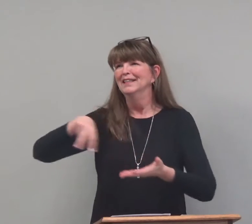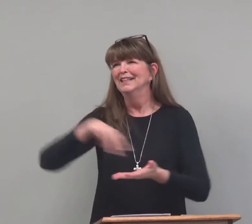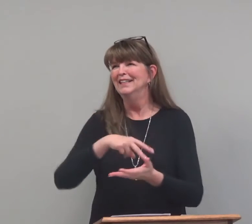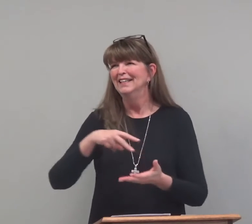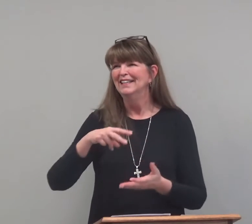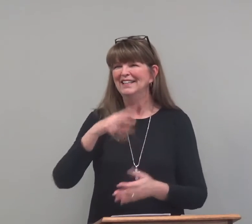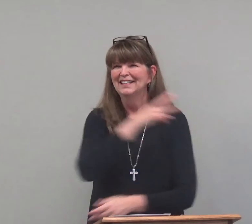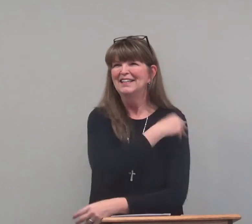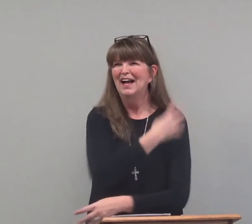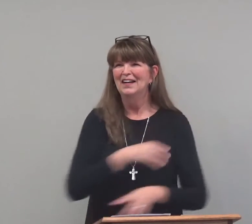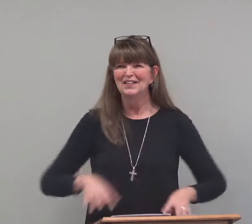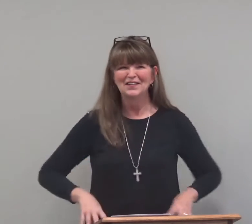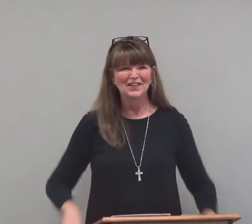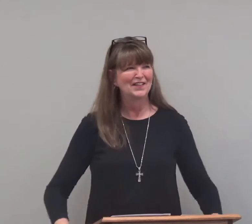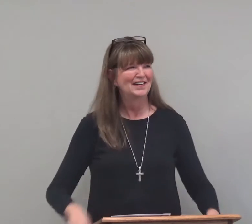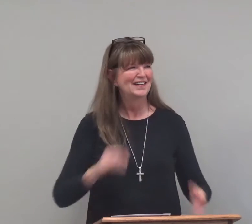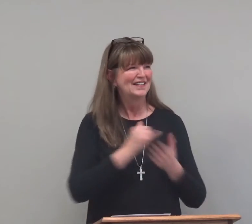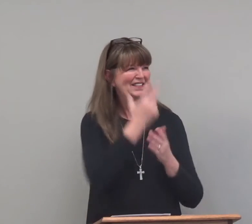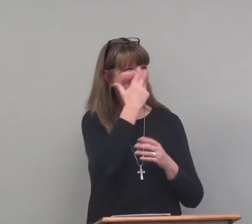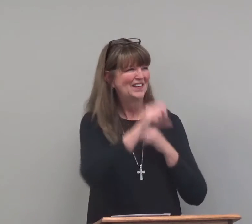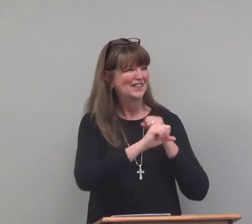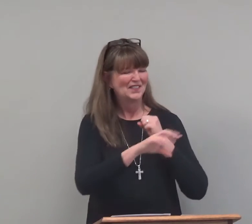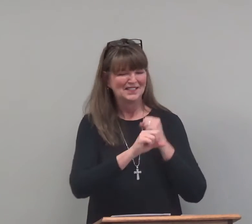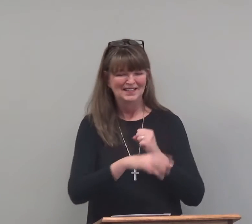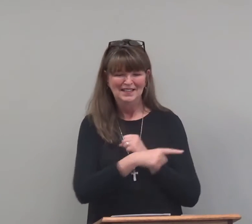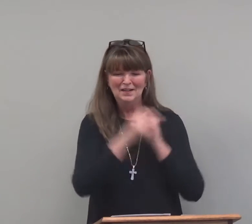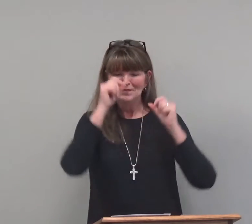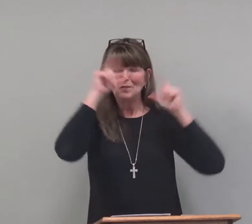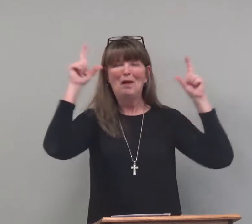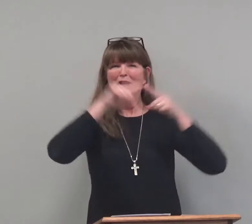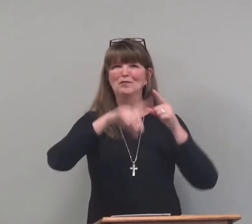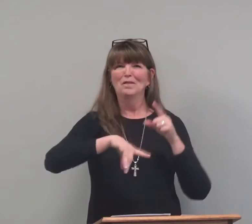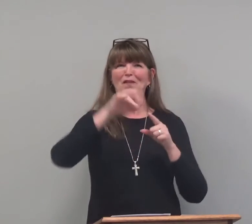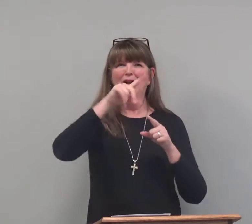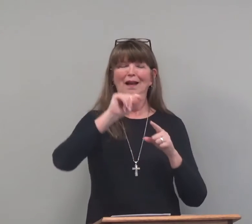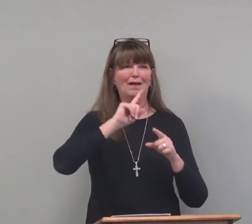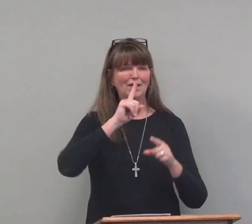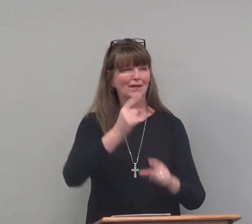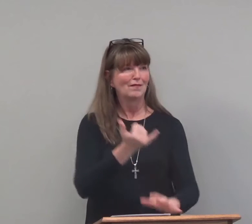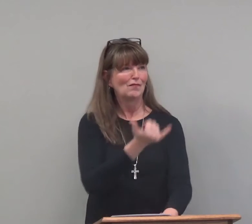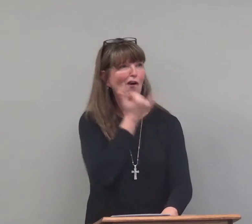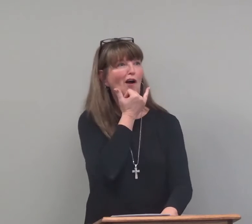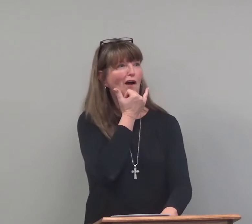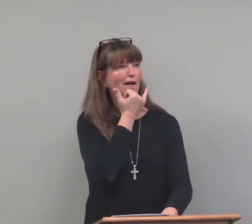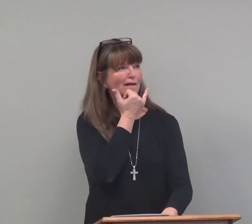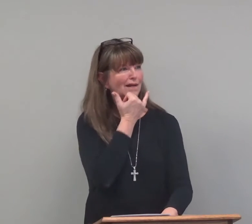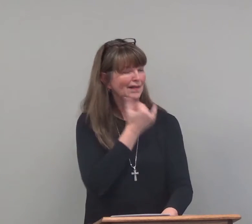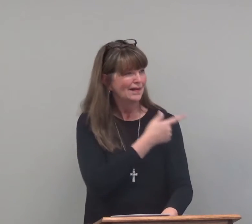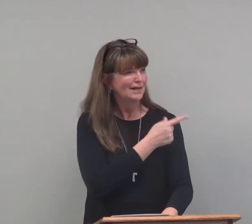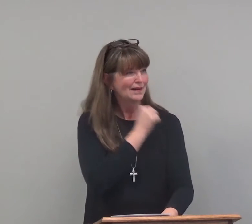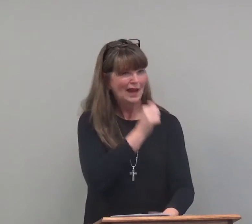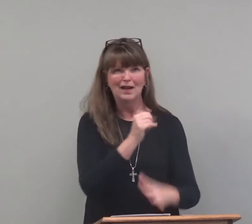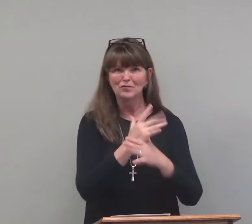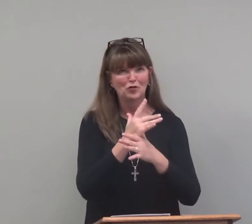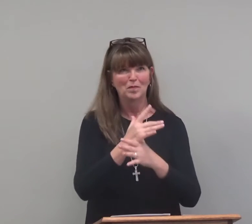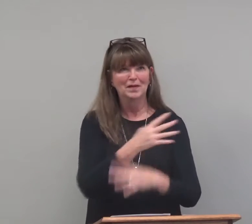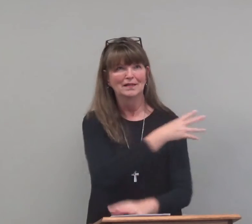so now I dance in a kilt. I thought that was a pretty funny advertisement. You know, it can be surprising what you